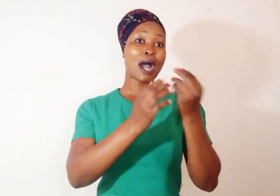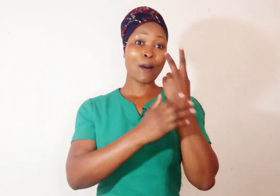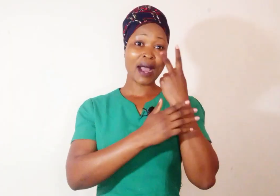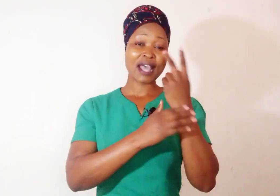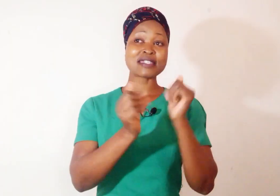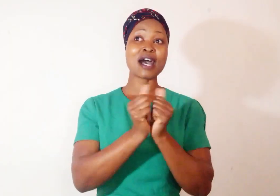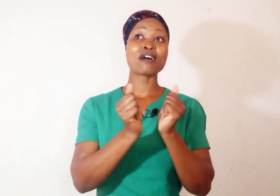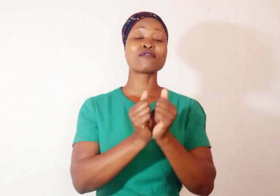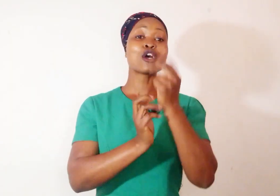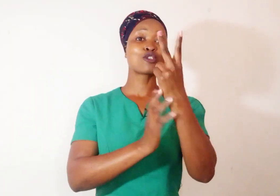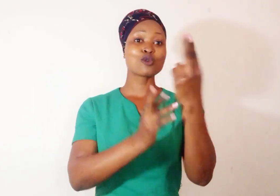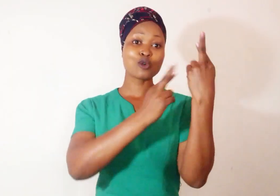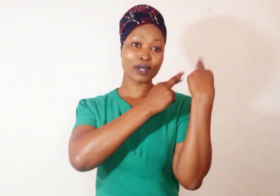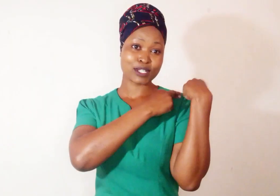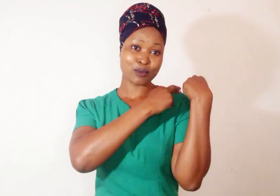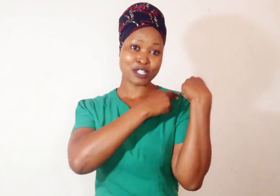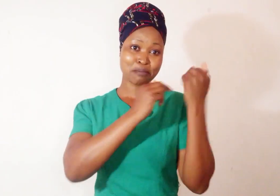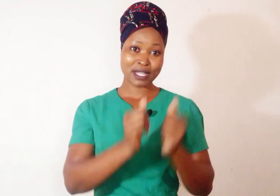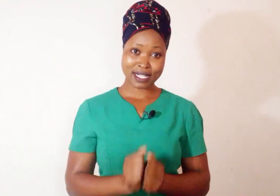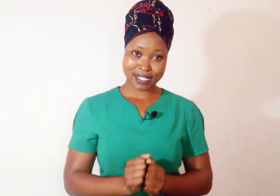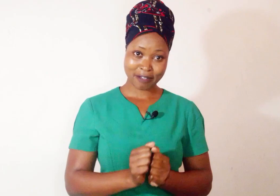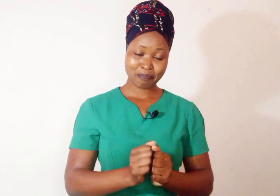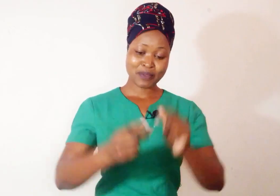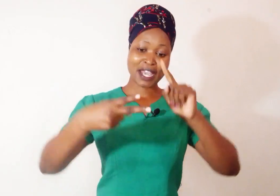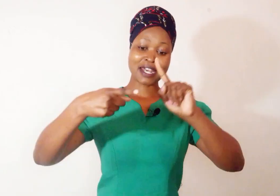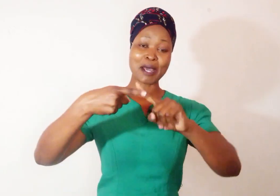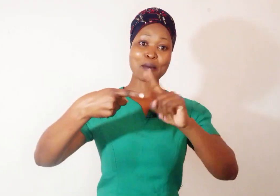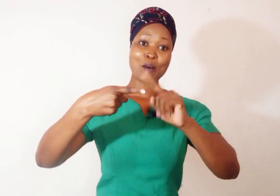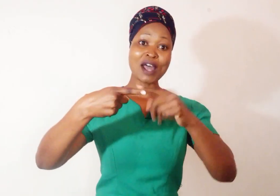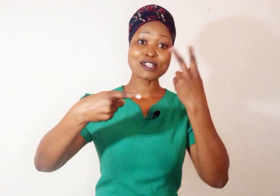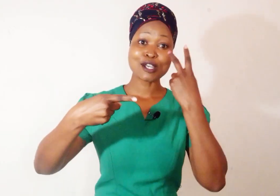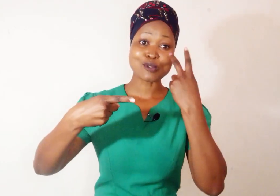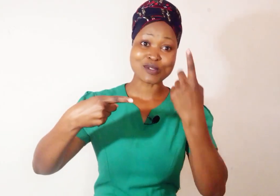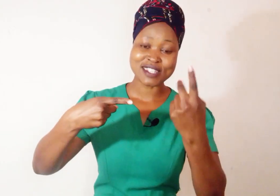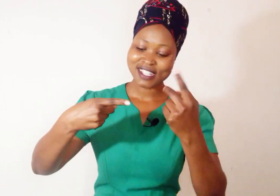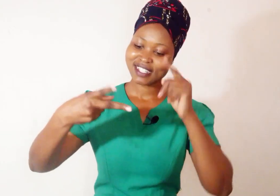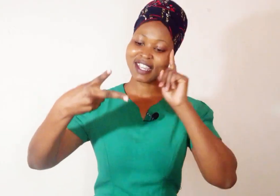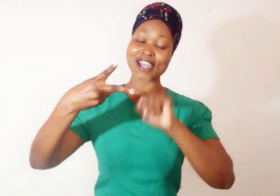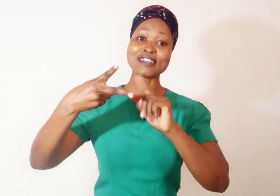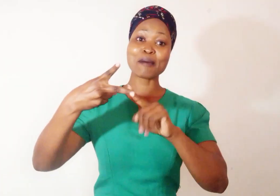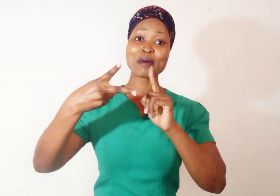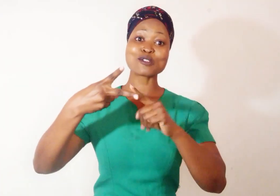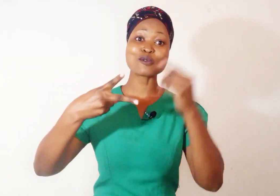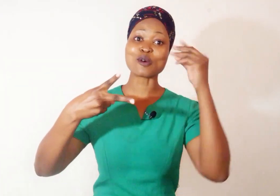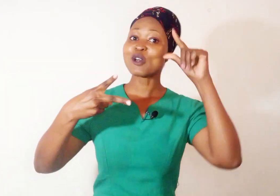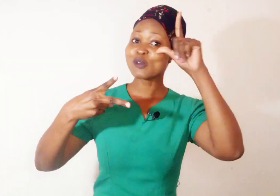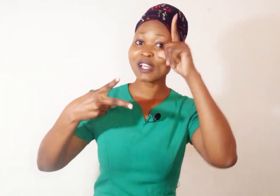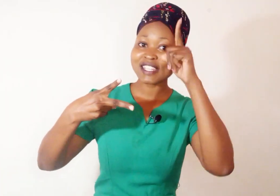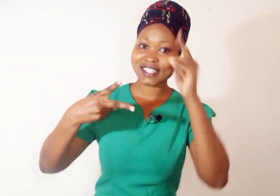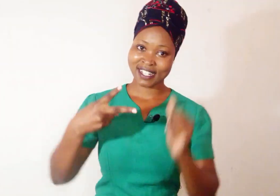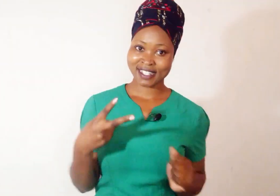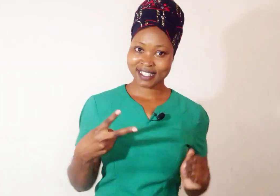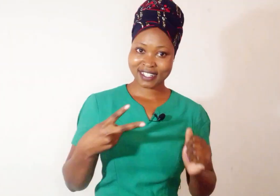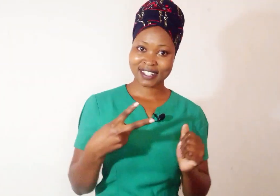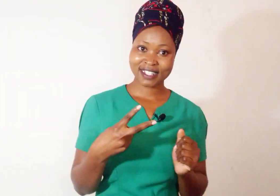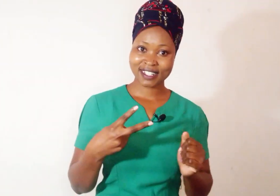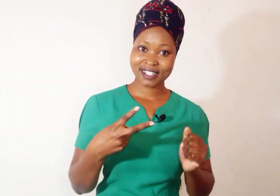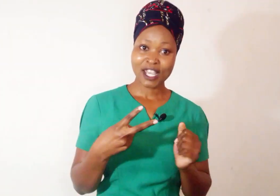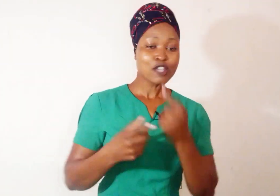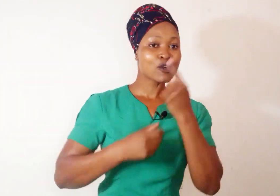our eyes have two responsibility. Number one, to see. Number two, to listen. So